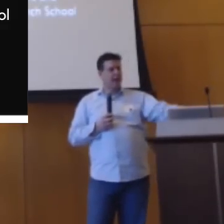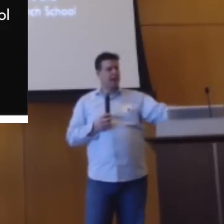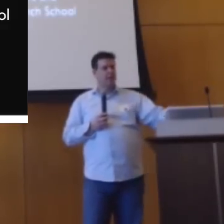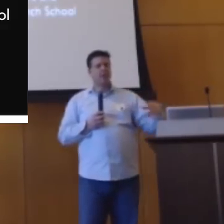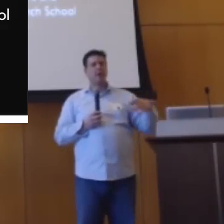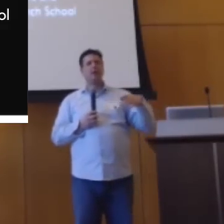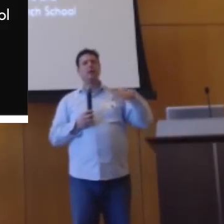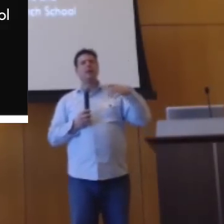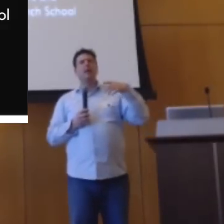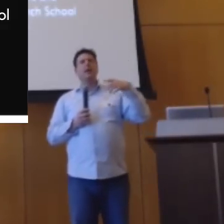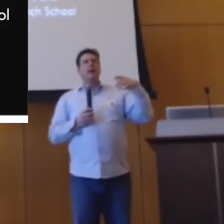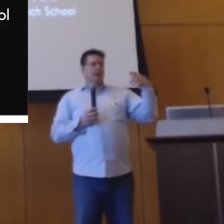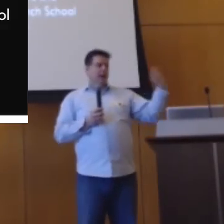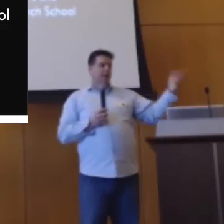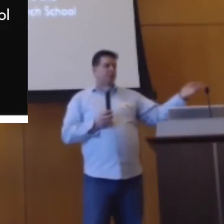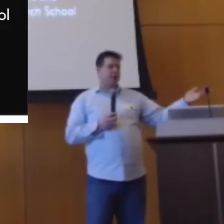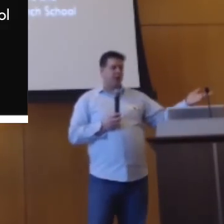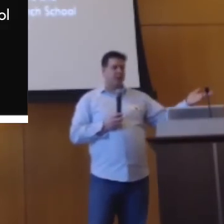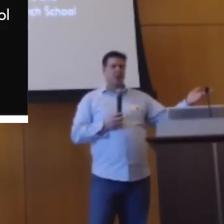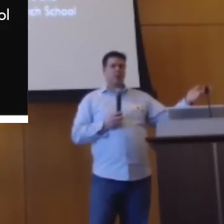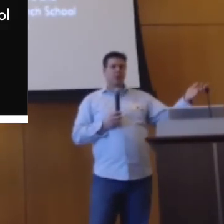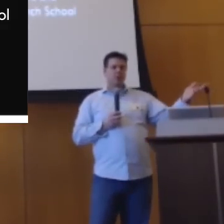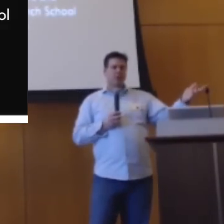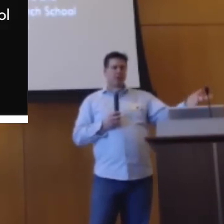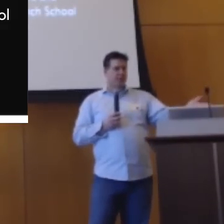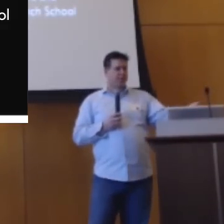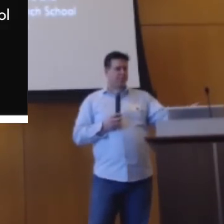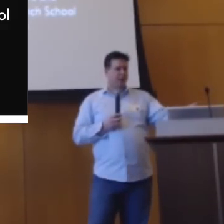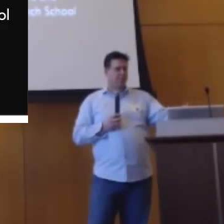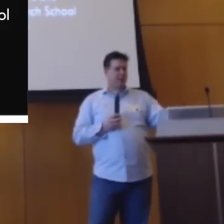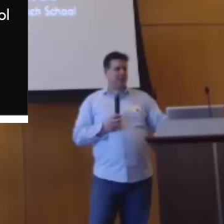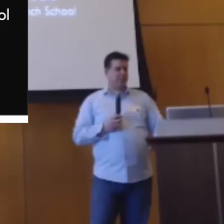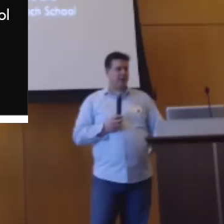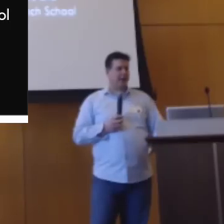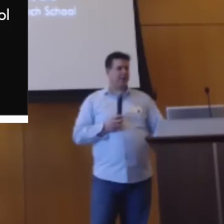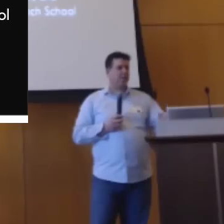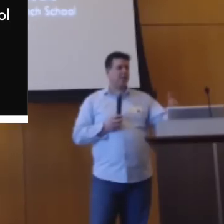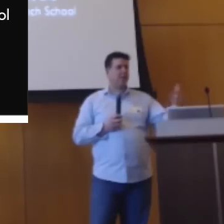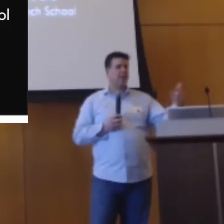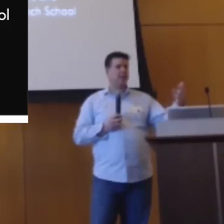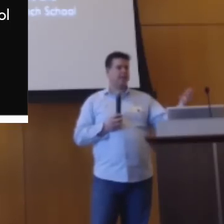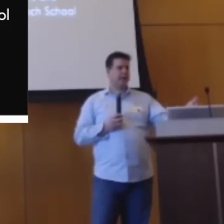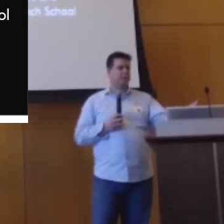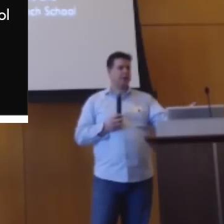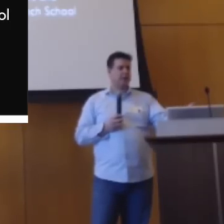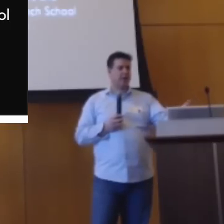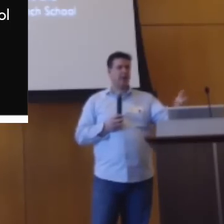I don't speak French, so I'm going to slaughter this man's name. His name's basically